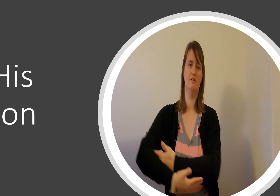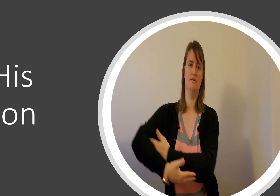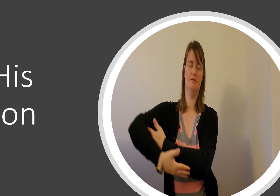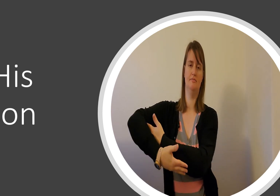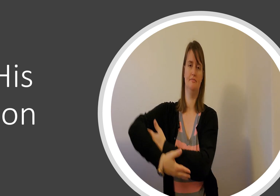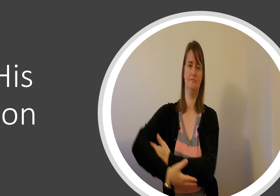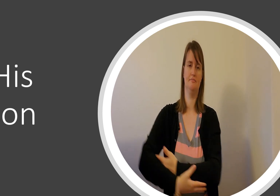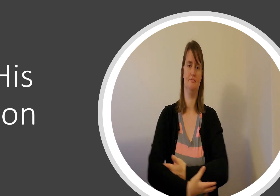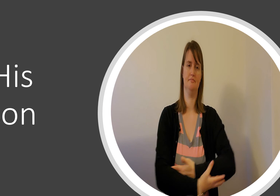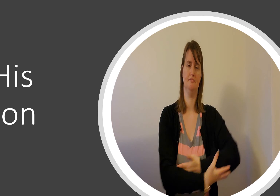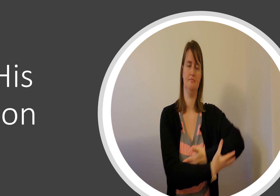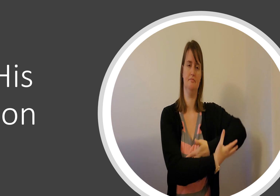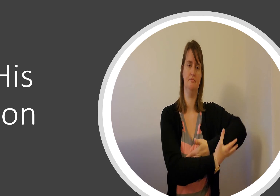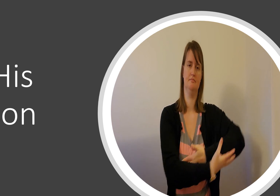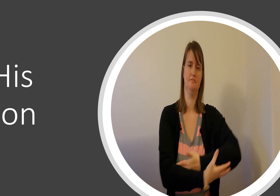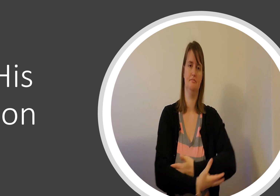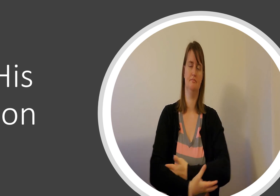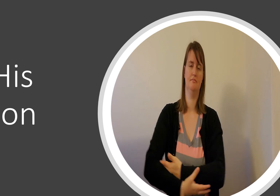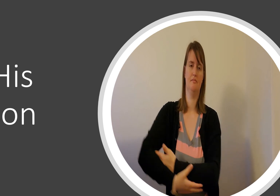son.